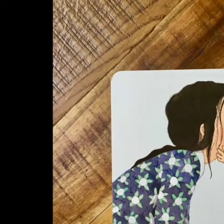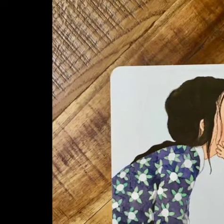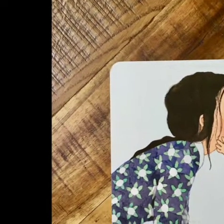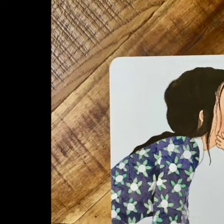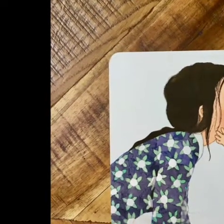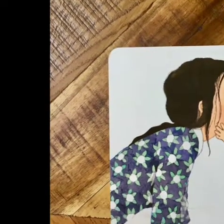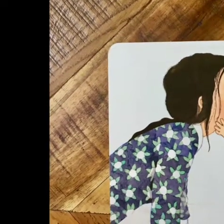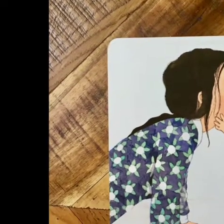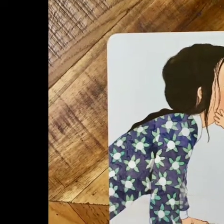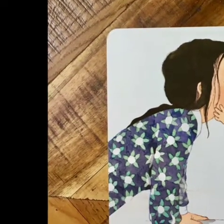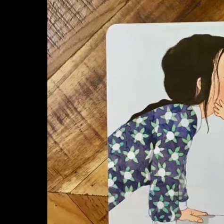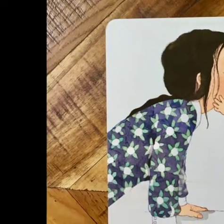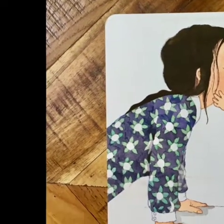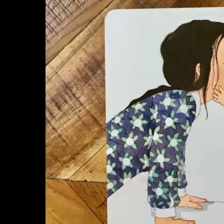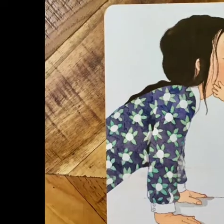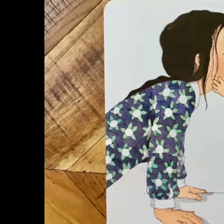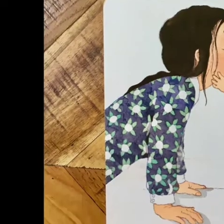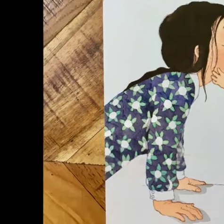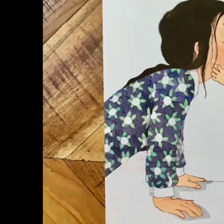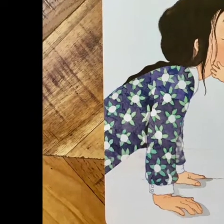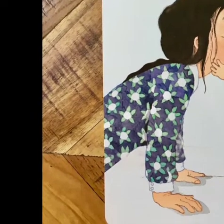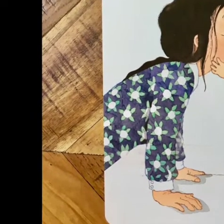of its nose.